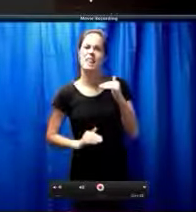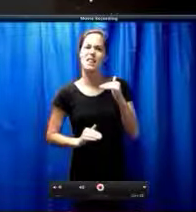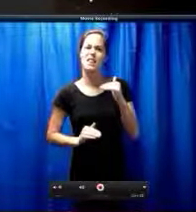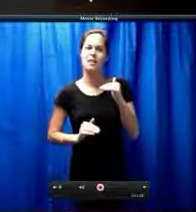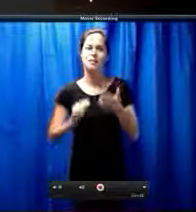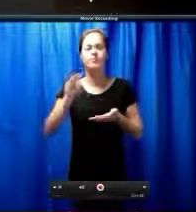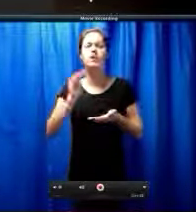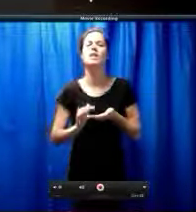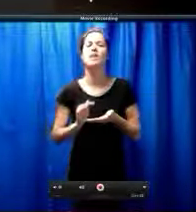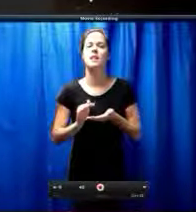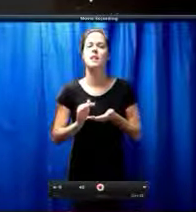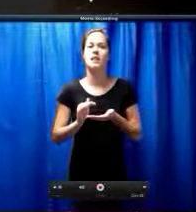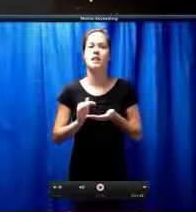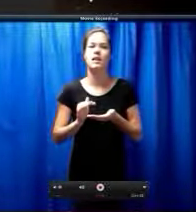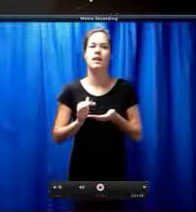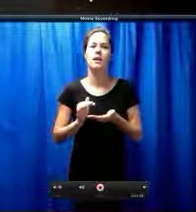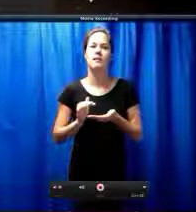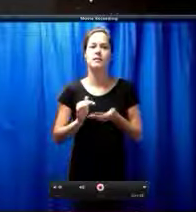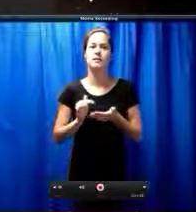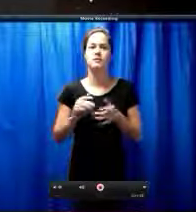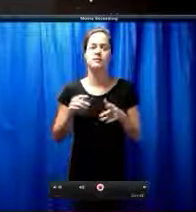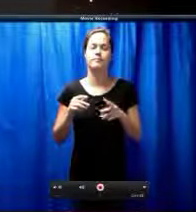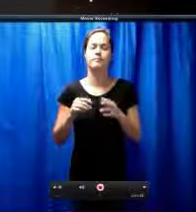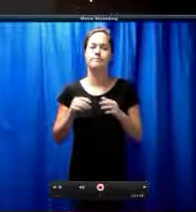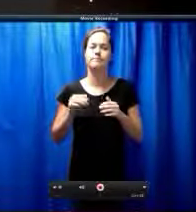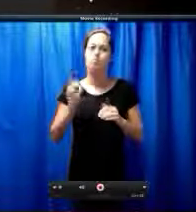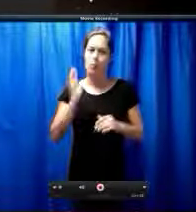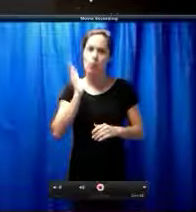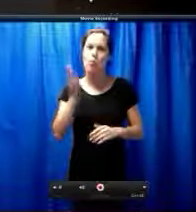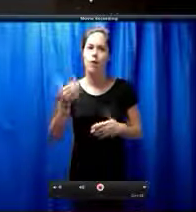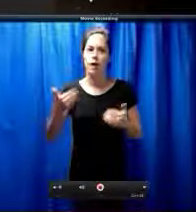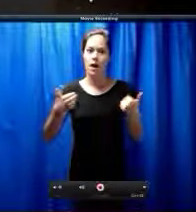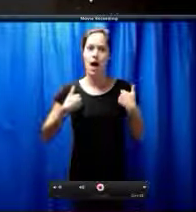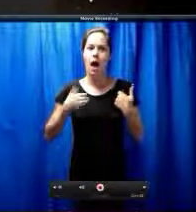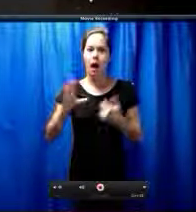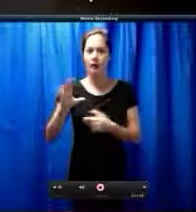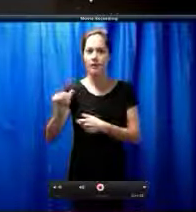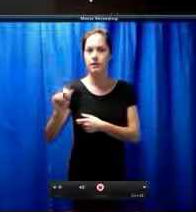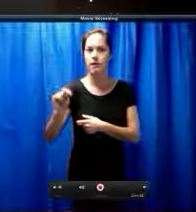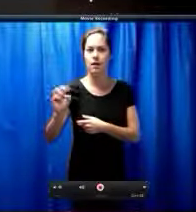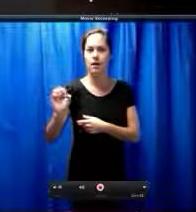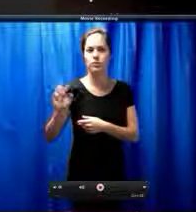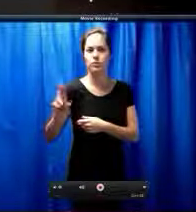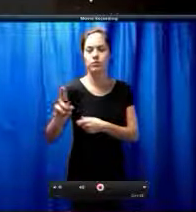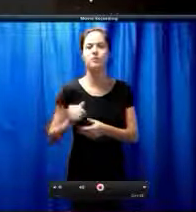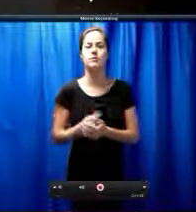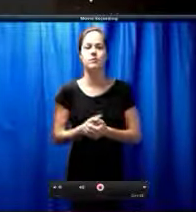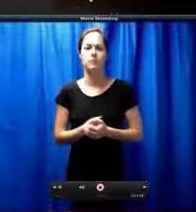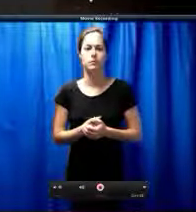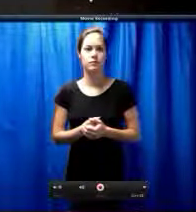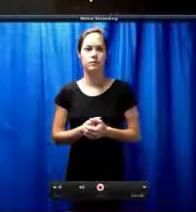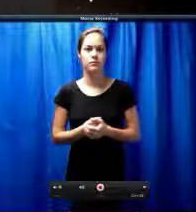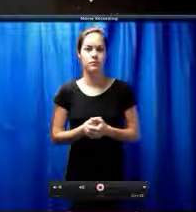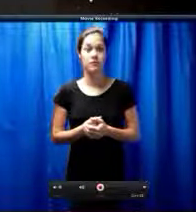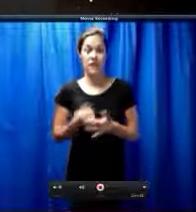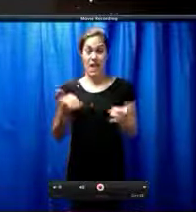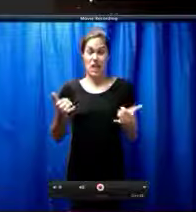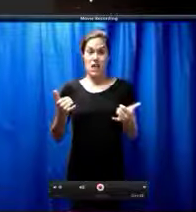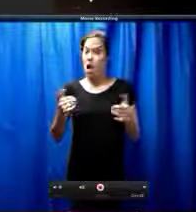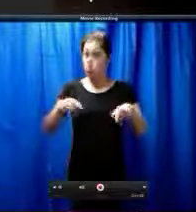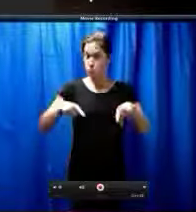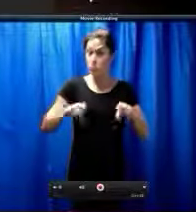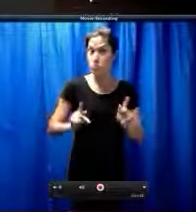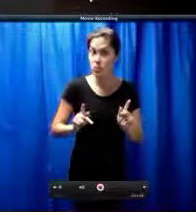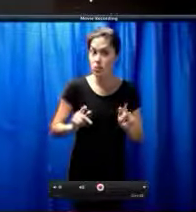the better. And there is only a window of time that you can do it. It's now approved for 9-year-old boys and girls all the way up to 26. But after